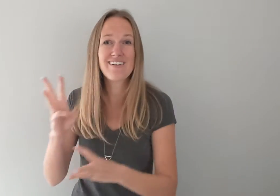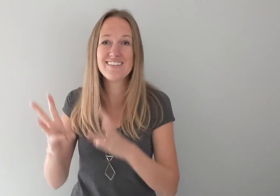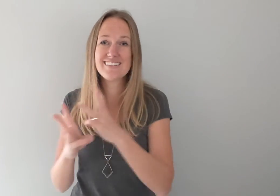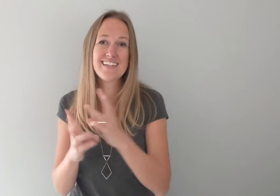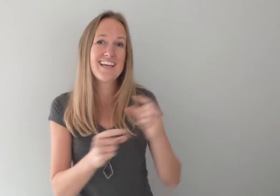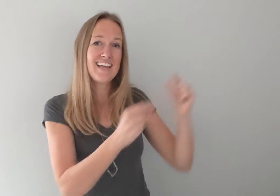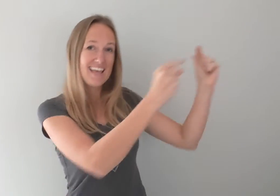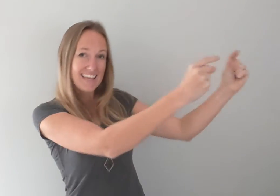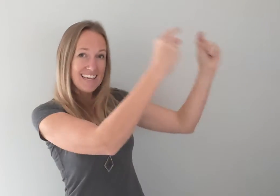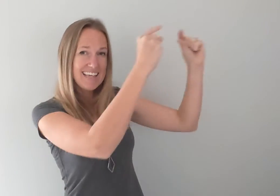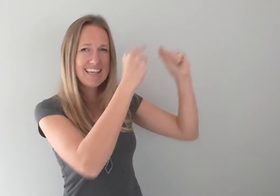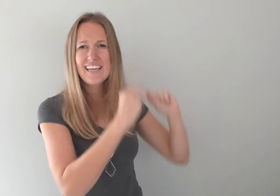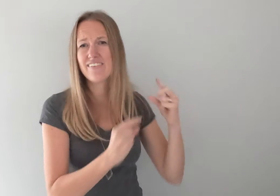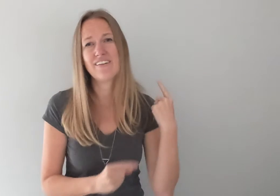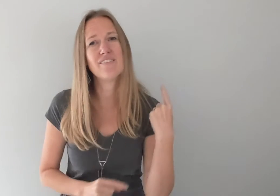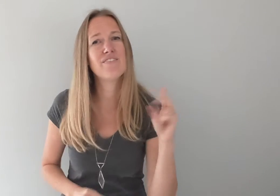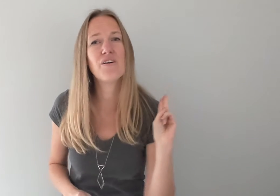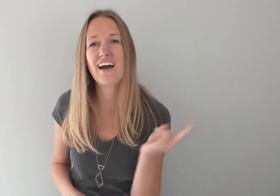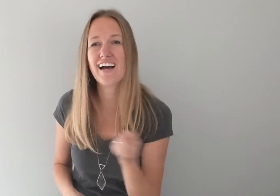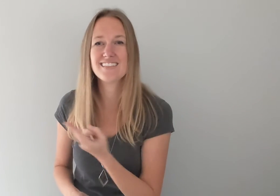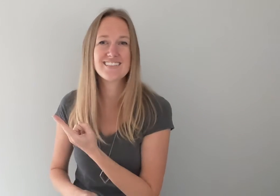world, given for us.